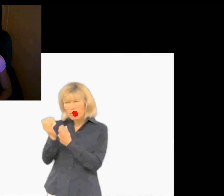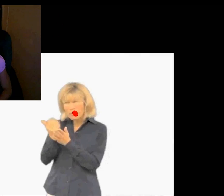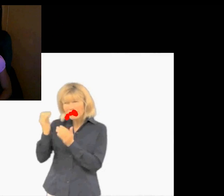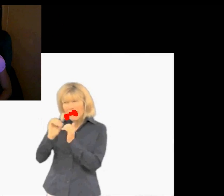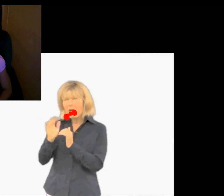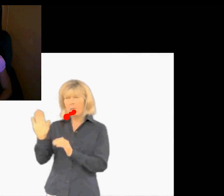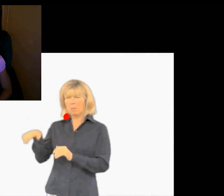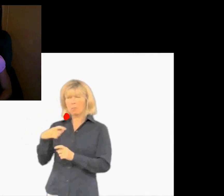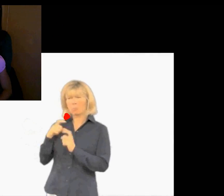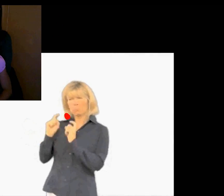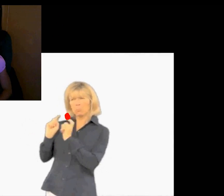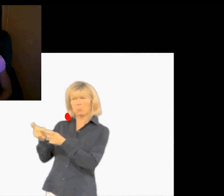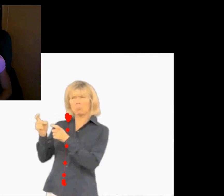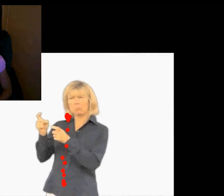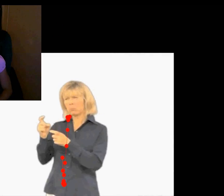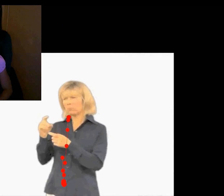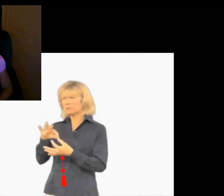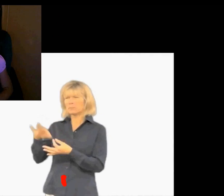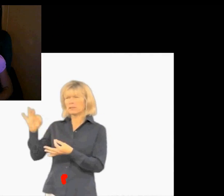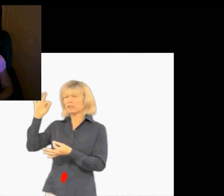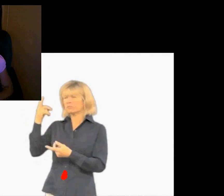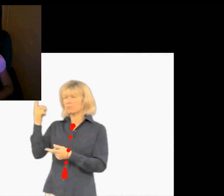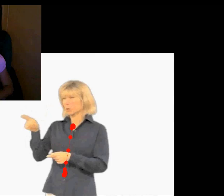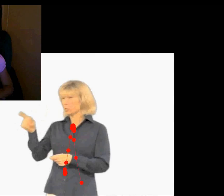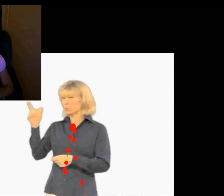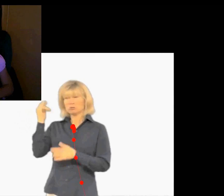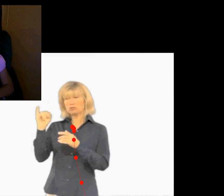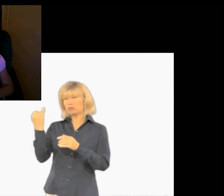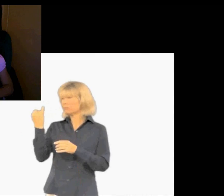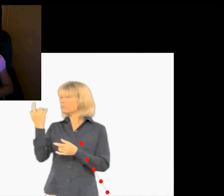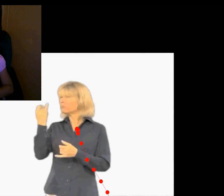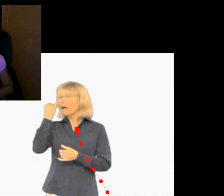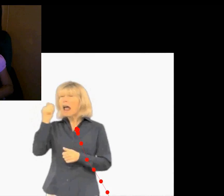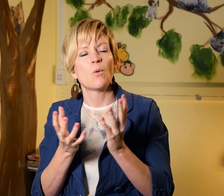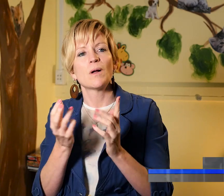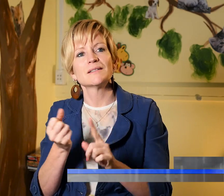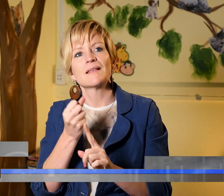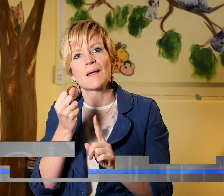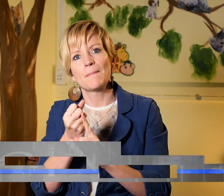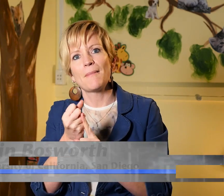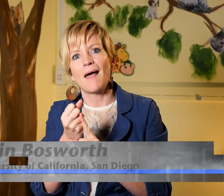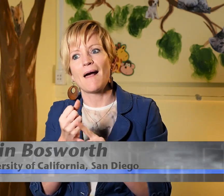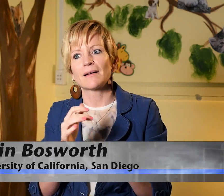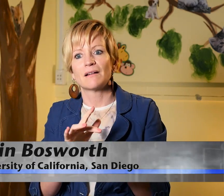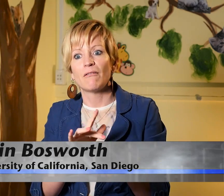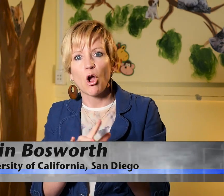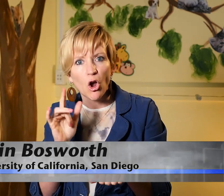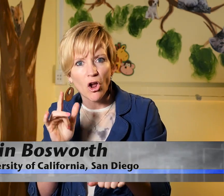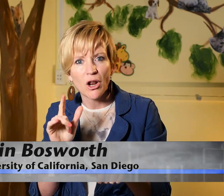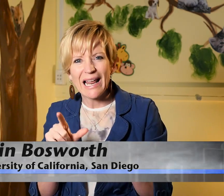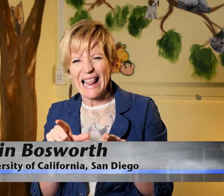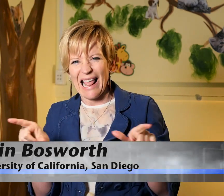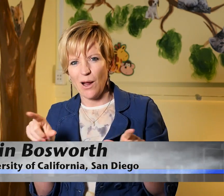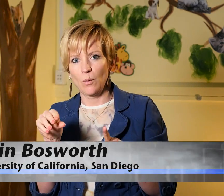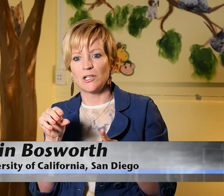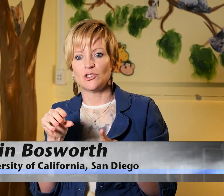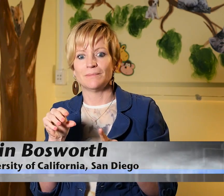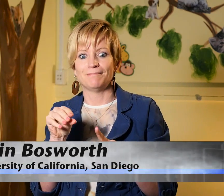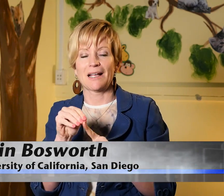So we're trying to figure out what the impact of deafness is on perception and cognition and what the impact of early language exposure,